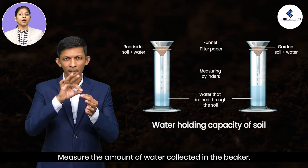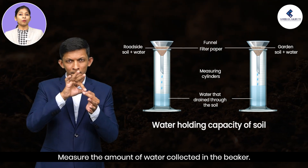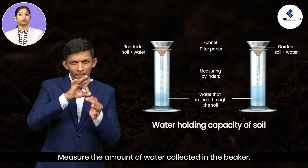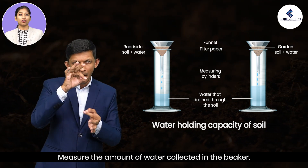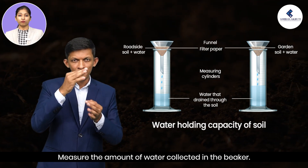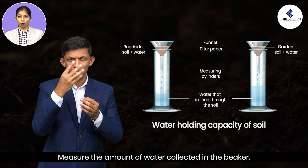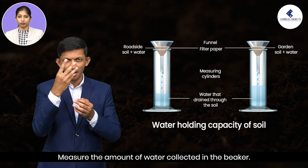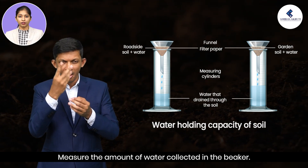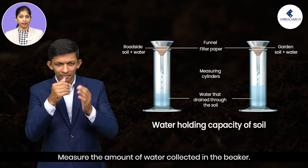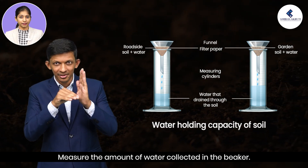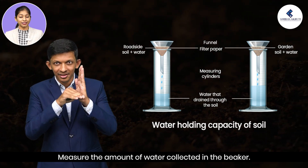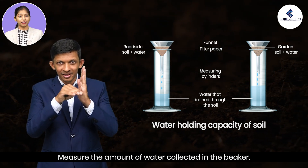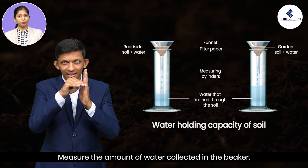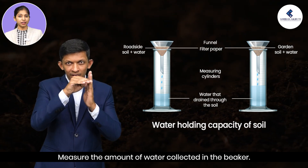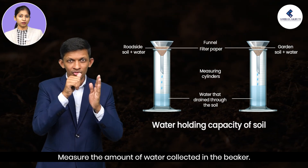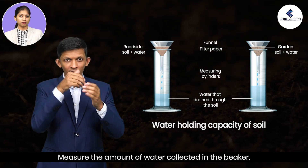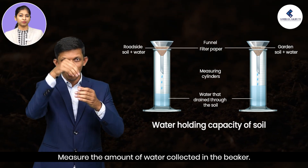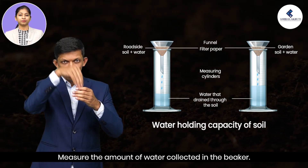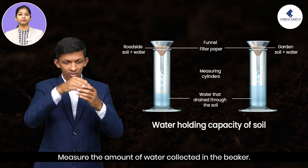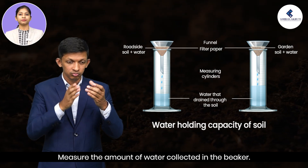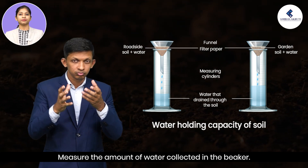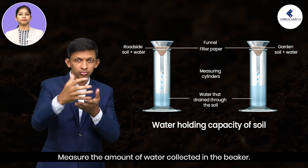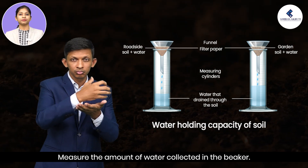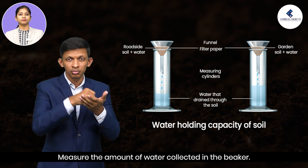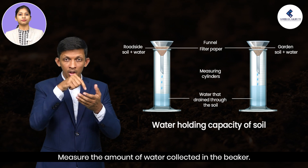Measure the amount of water collected in the beaker.